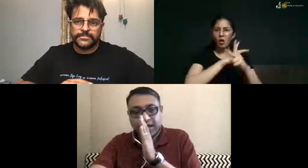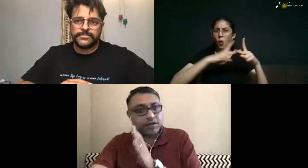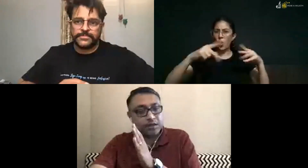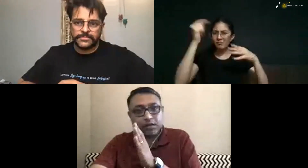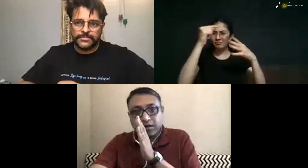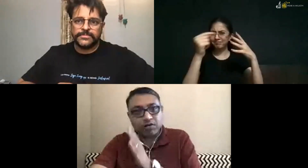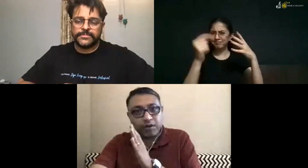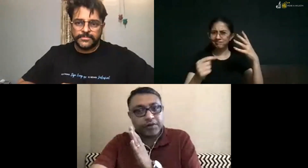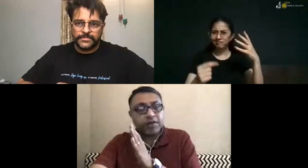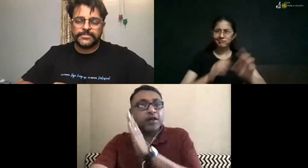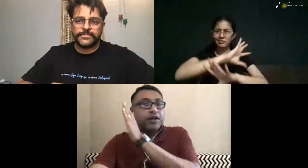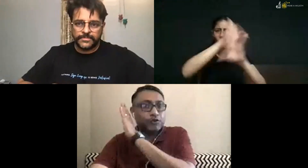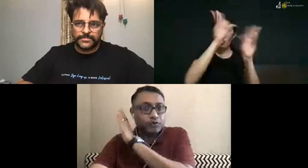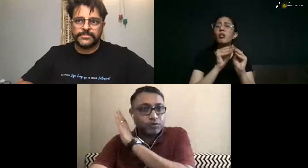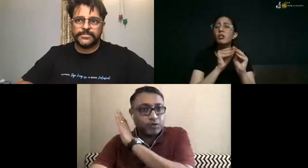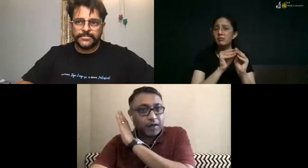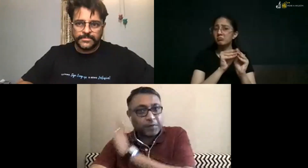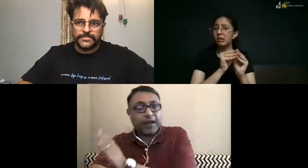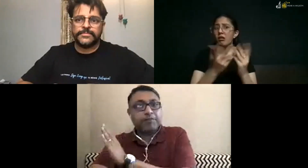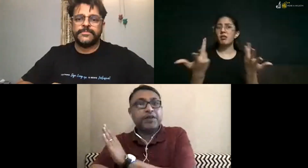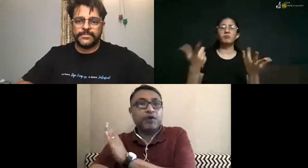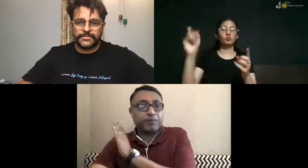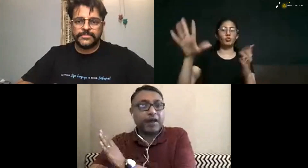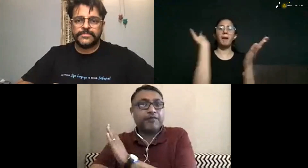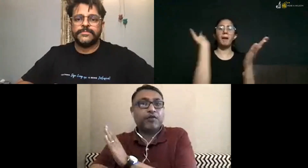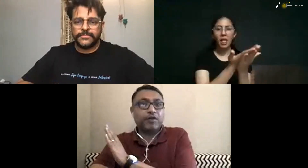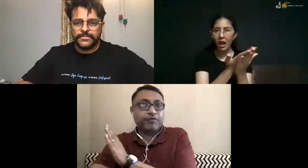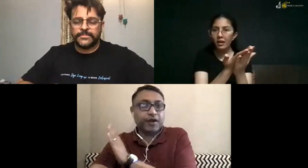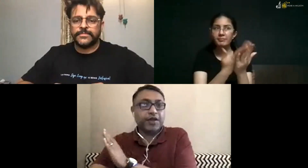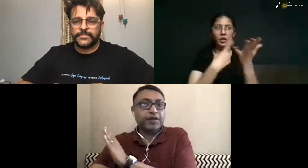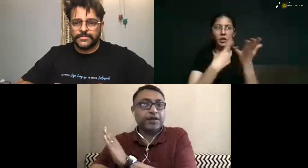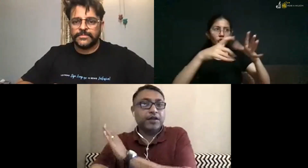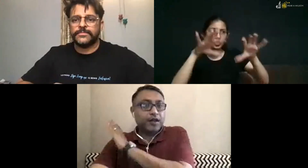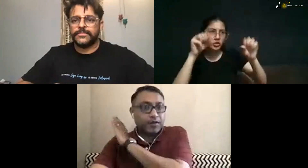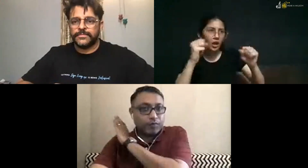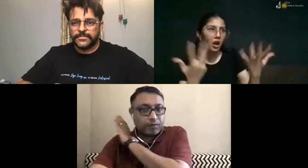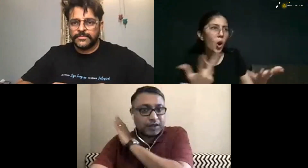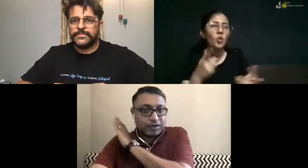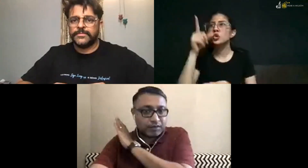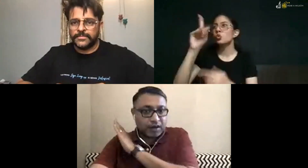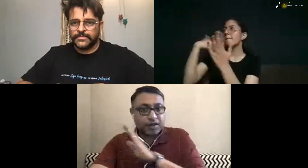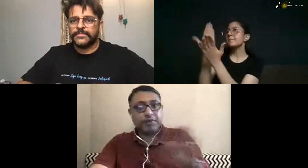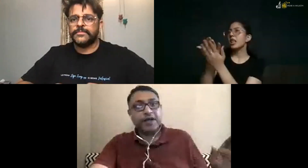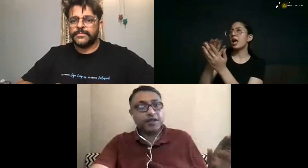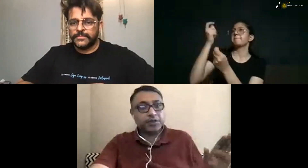tax consultant or whoever, to helping you apply for funding, conducting mentorship